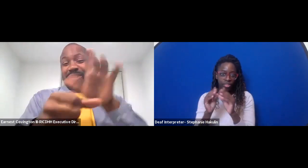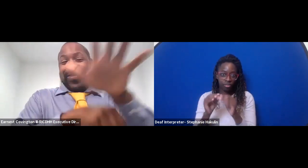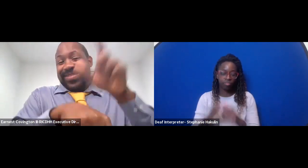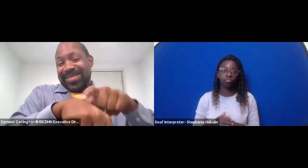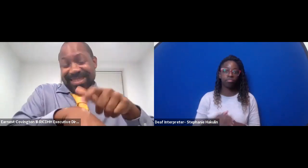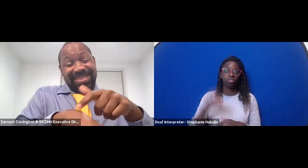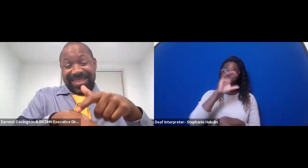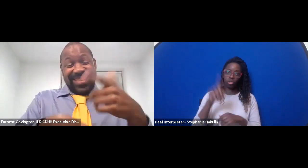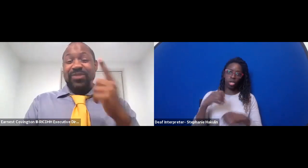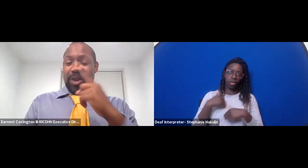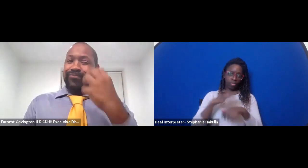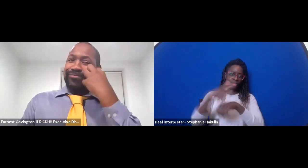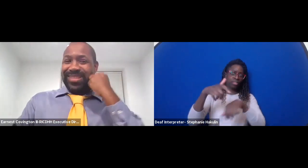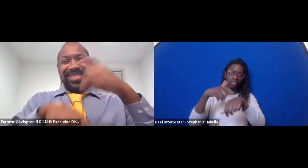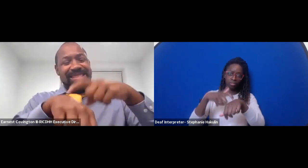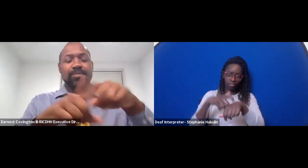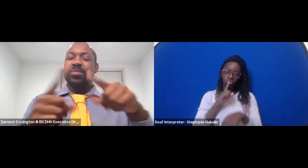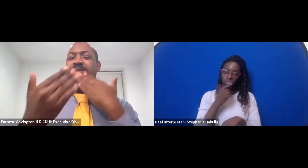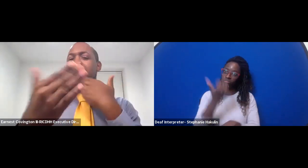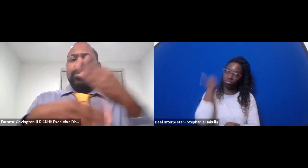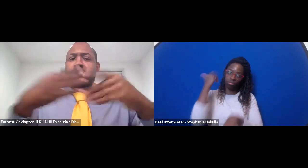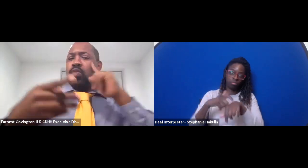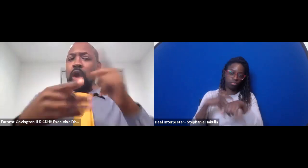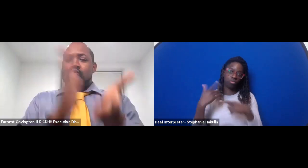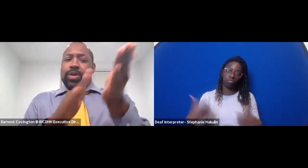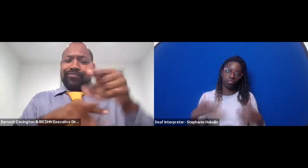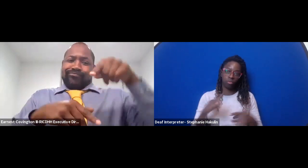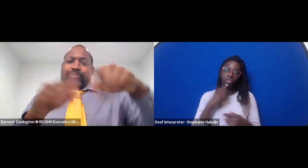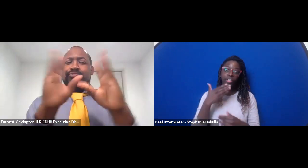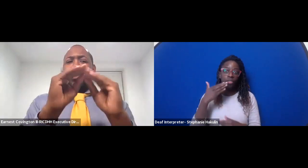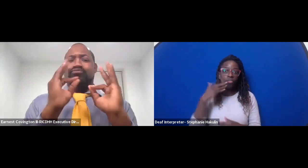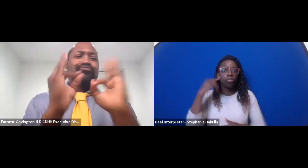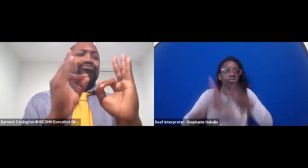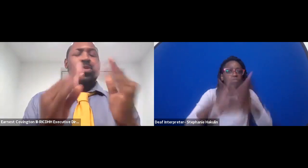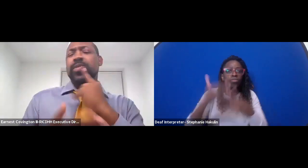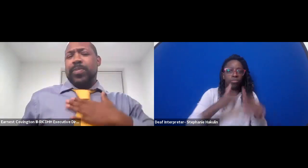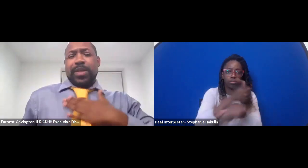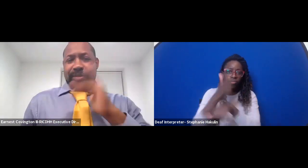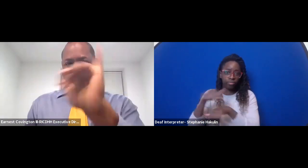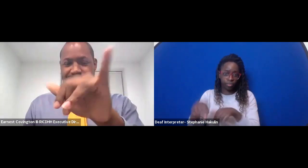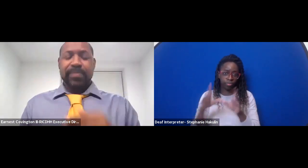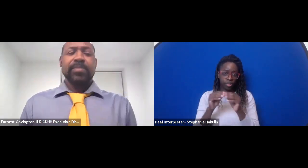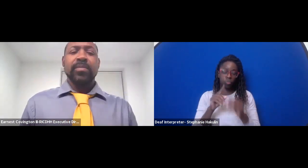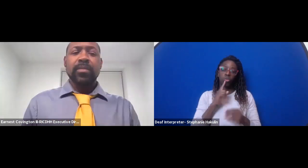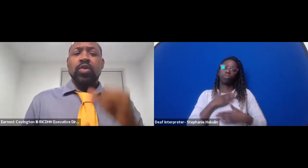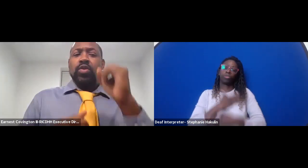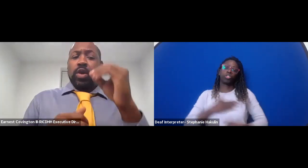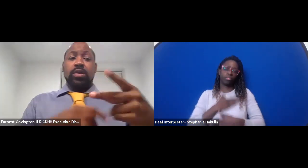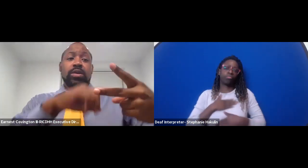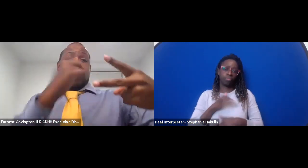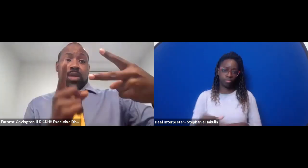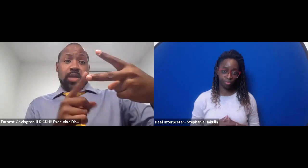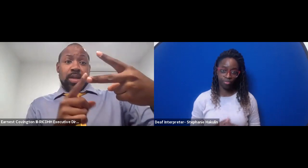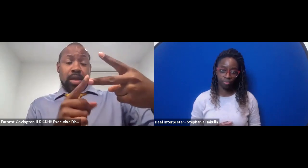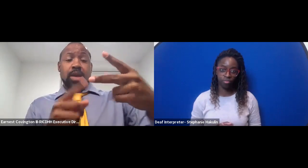work. And really, I think the Zoom coordinator should be a full-time position. We use Zoom so much. So really,